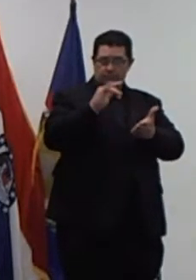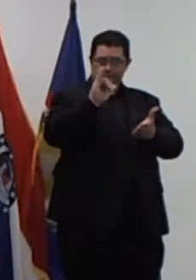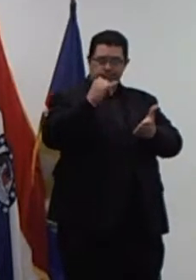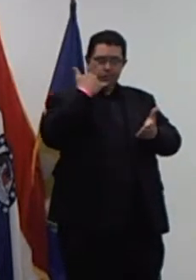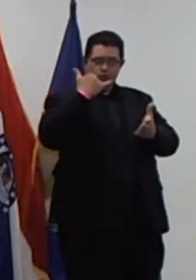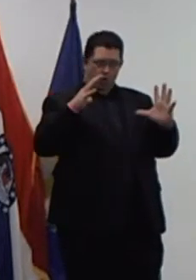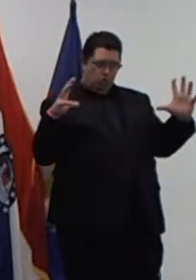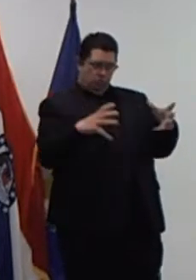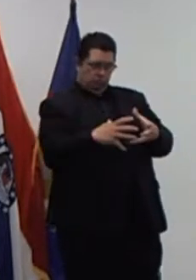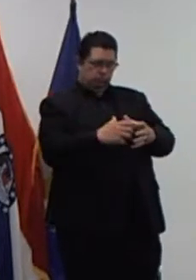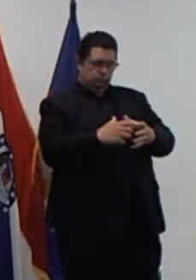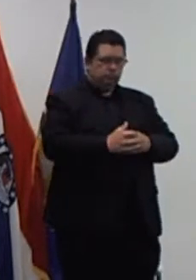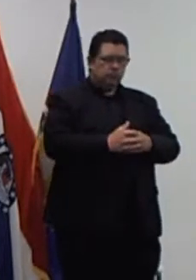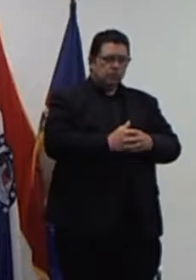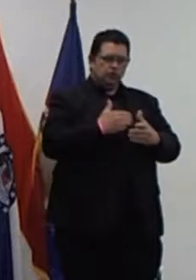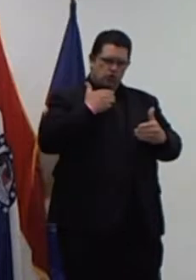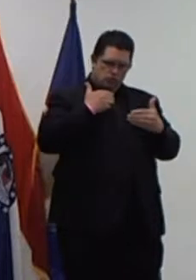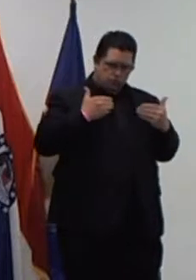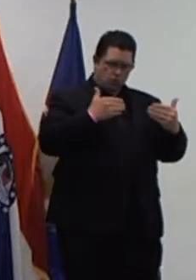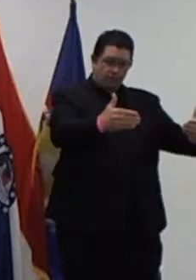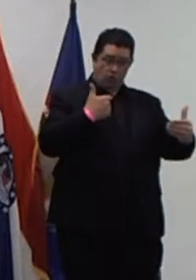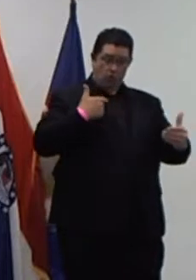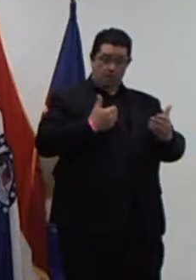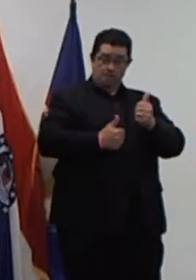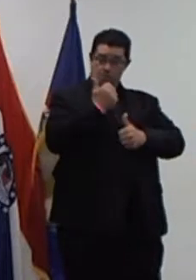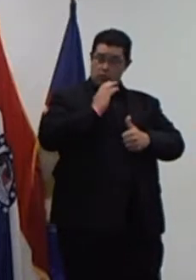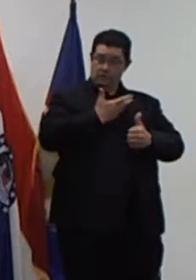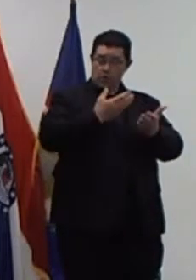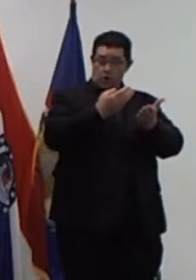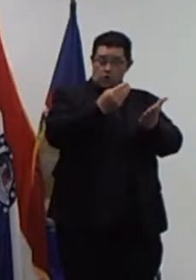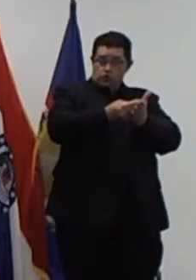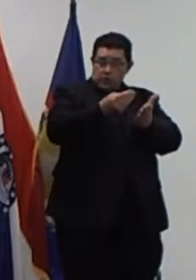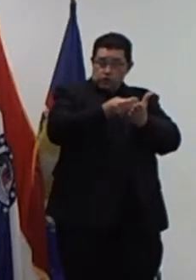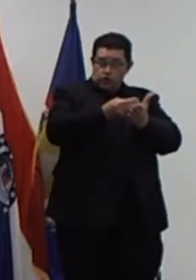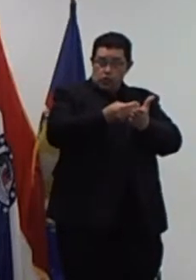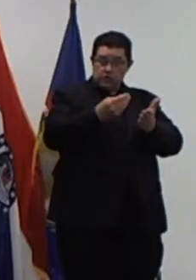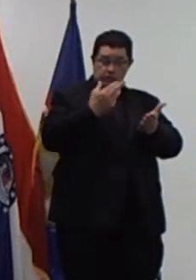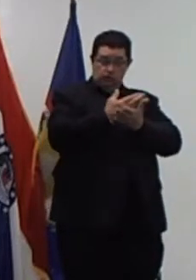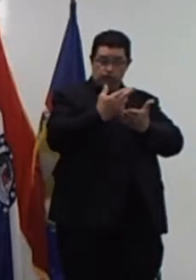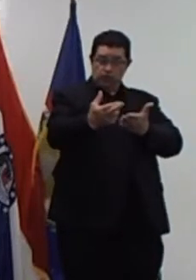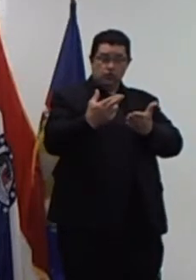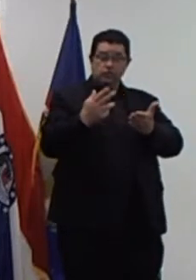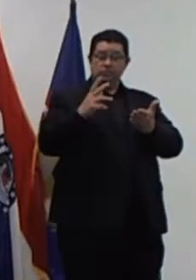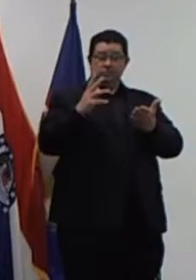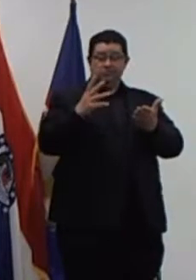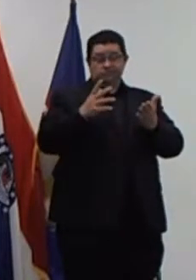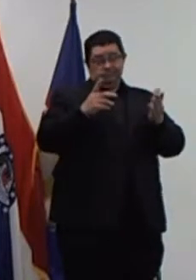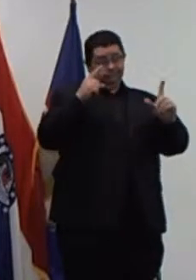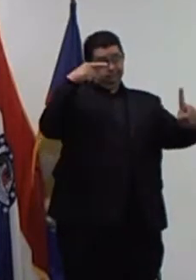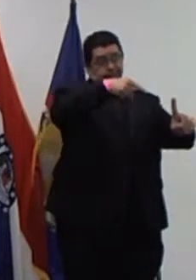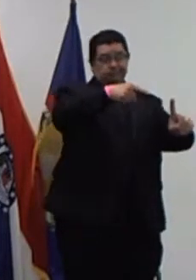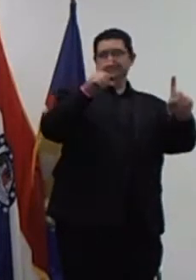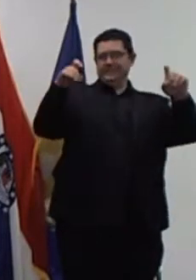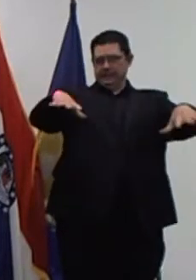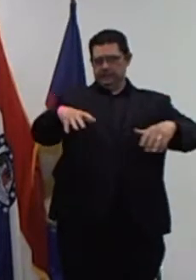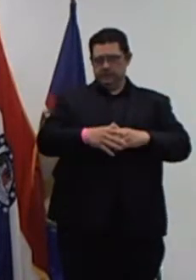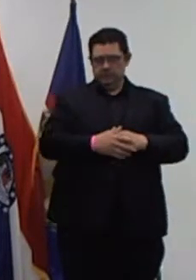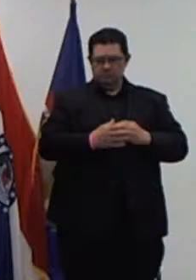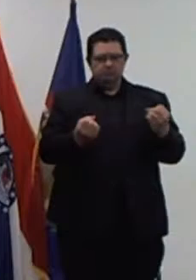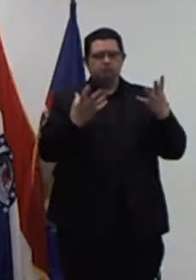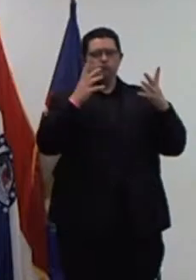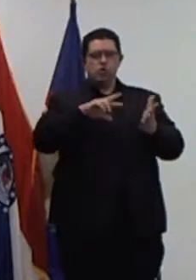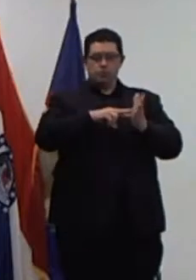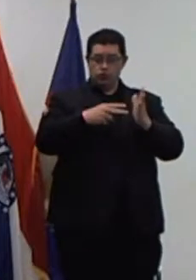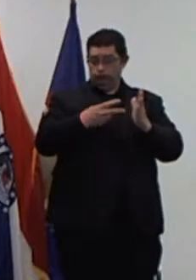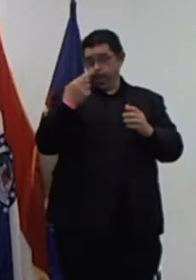forward, we're putting most of our resources right now, a lot of our resources, I want to say right now, on testing for multiple reasons. One, to be